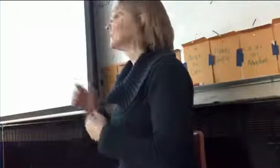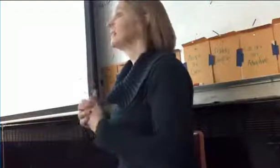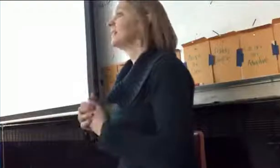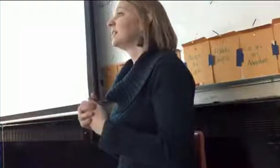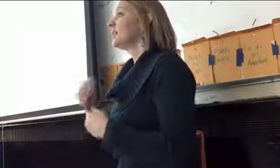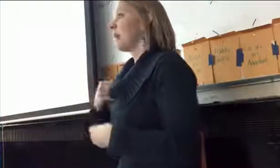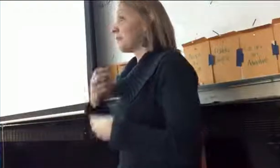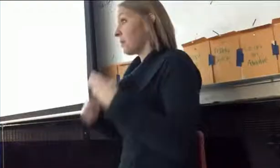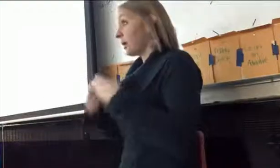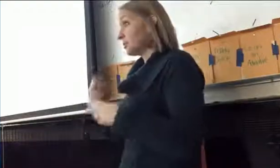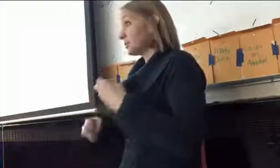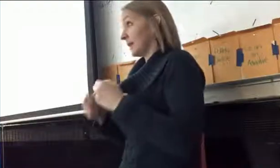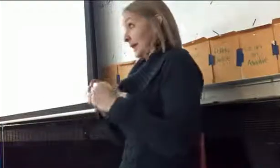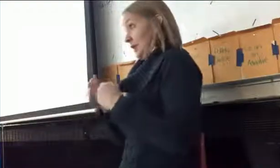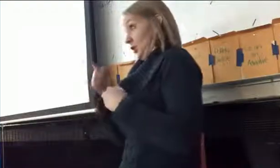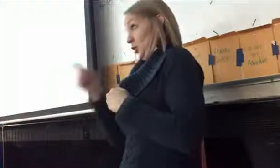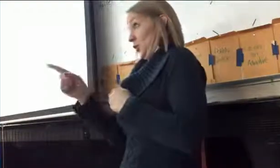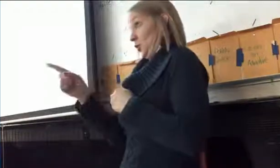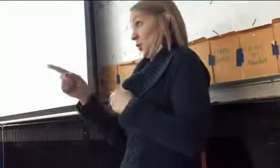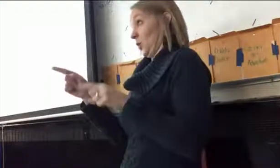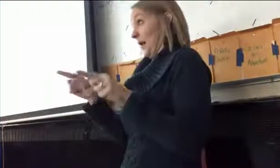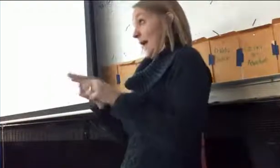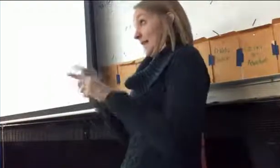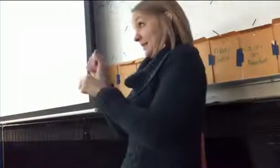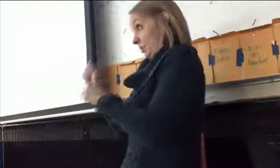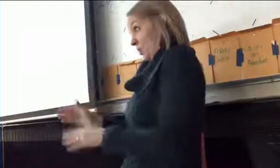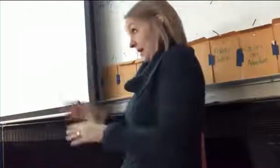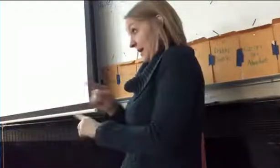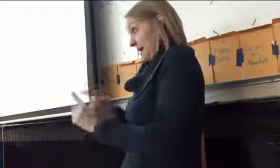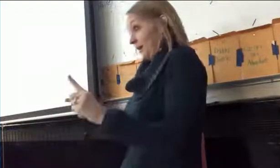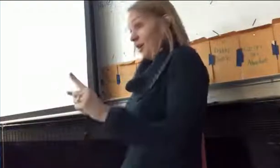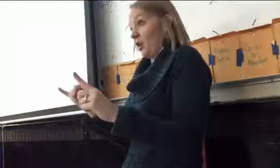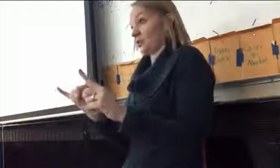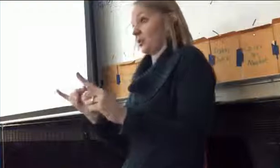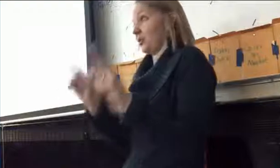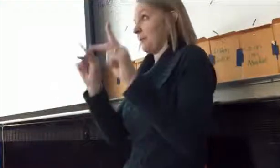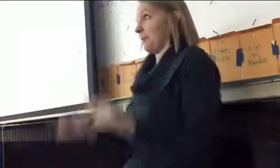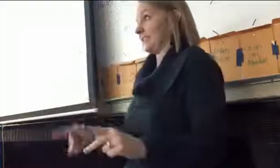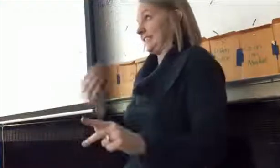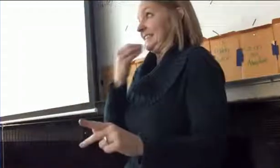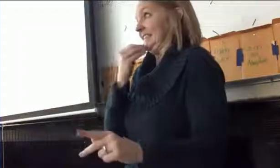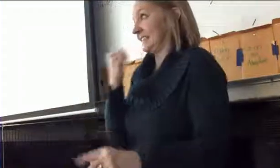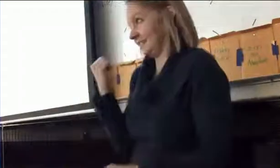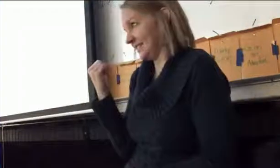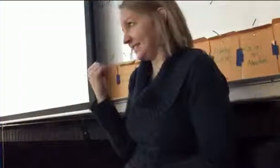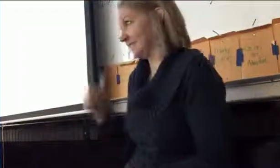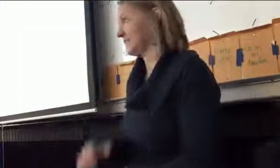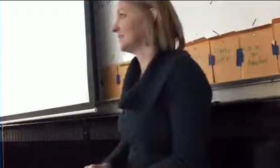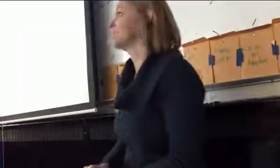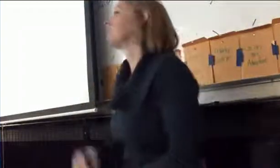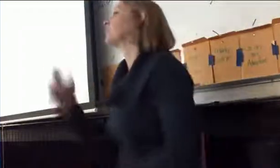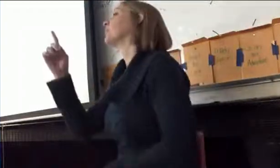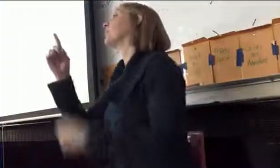have problems with you as a worker, but also you as a consumer. We're going to go ahead and do one more.